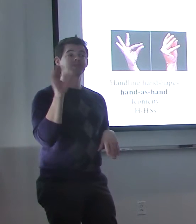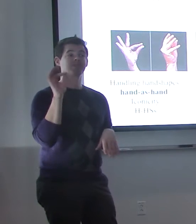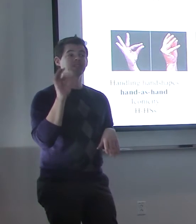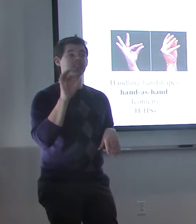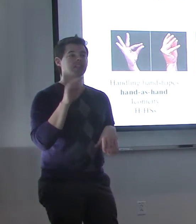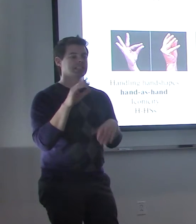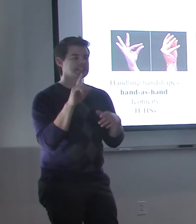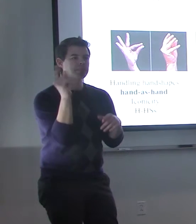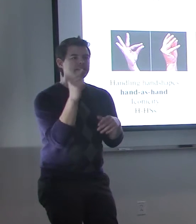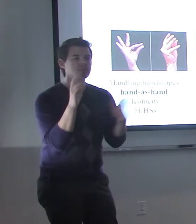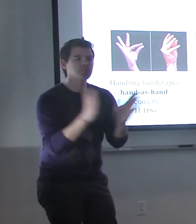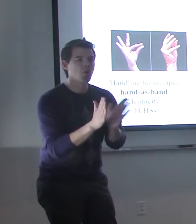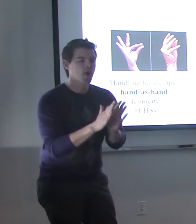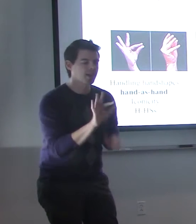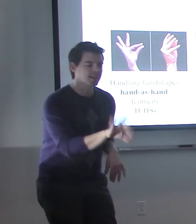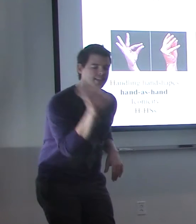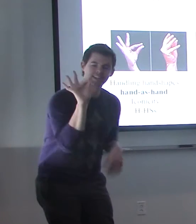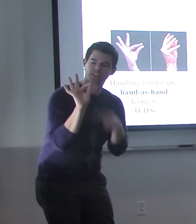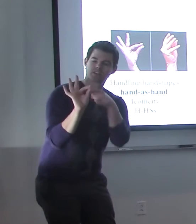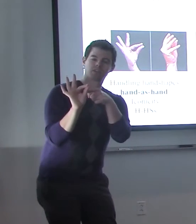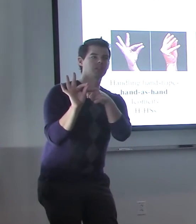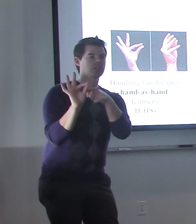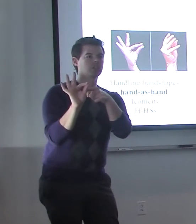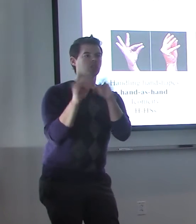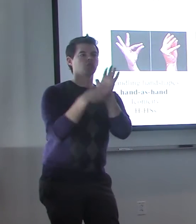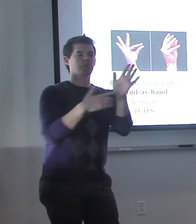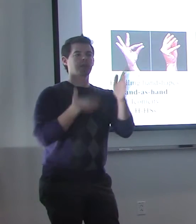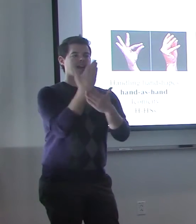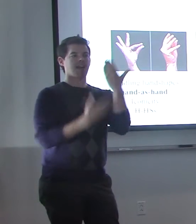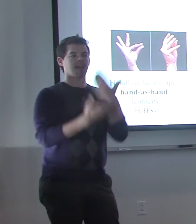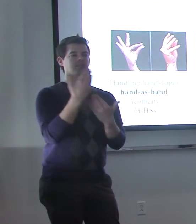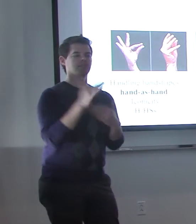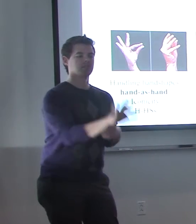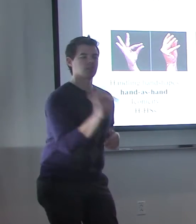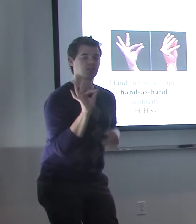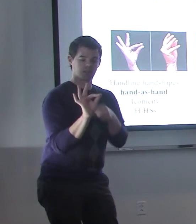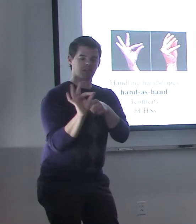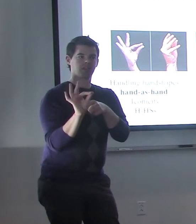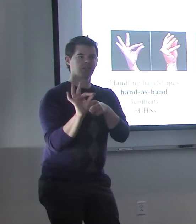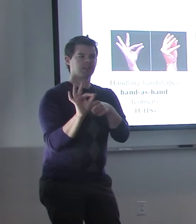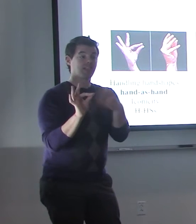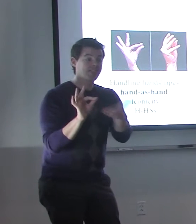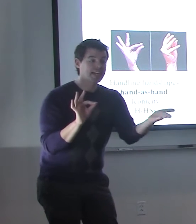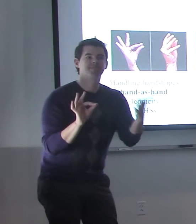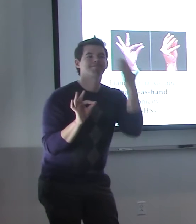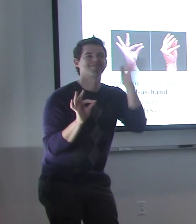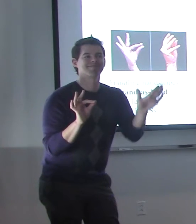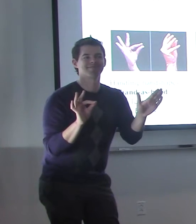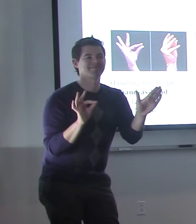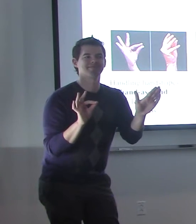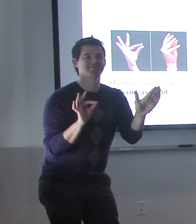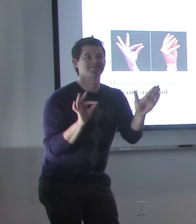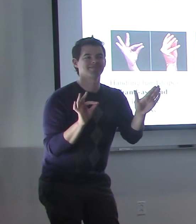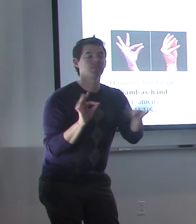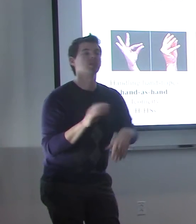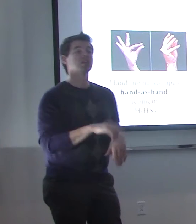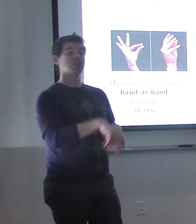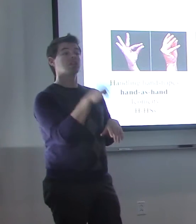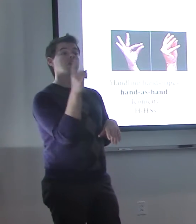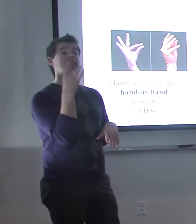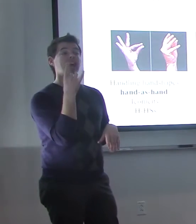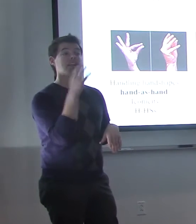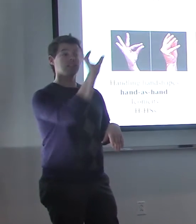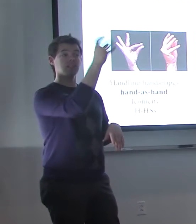small object, and you would use a very fine pincer grasp, or screw in a light bulb, and you would